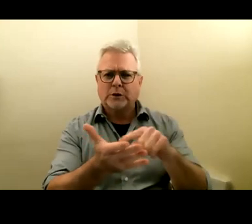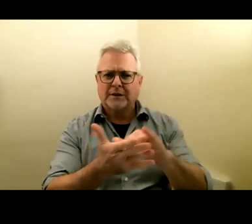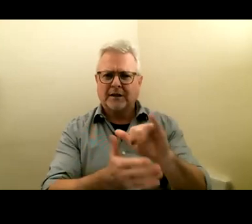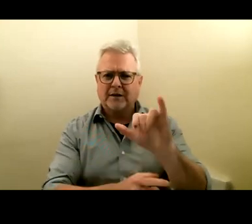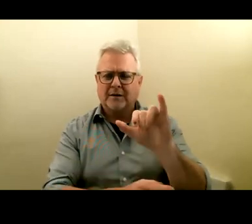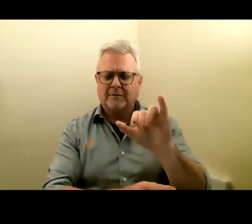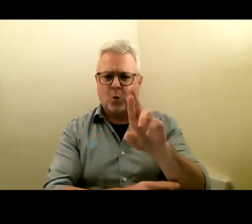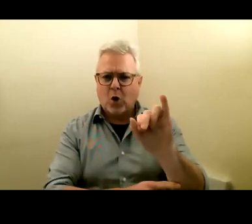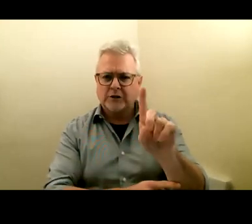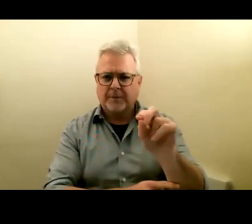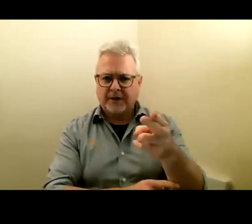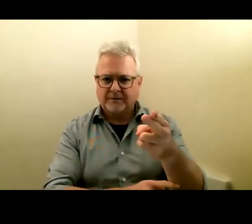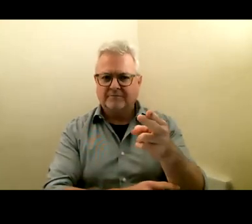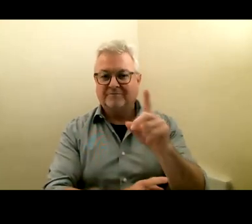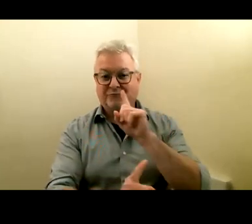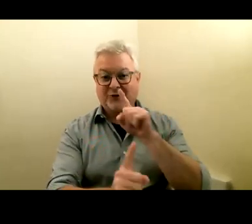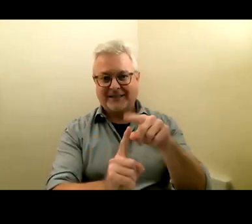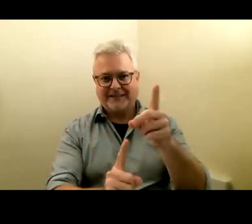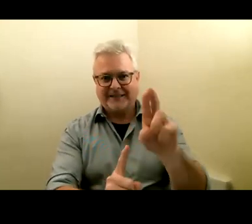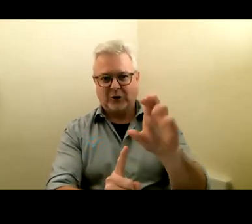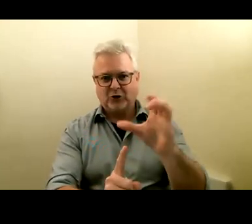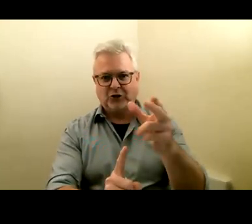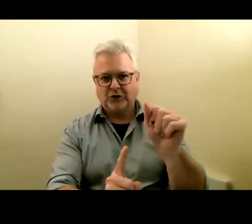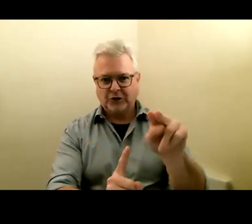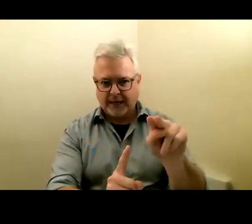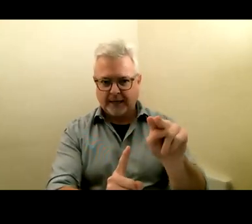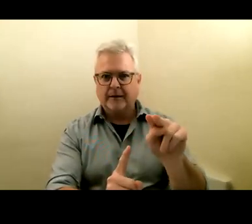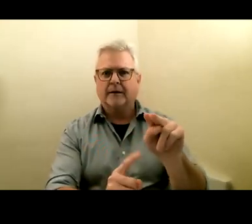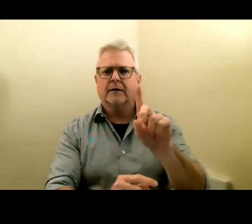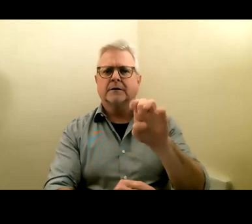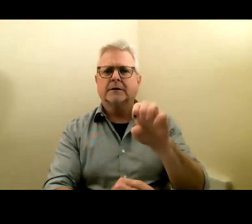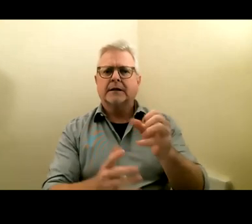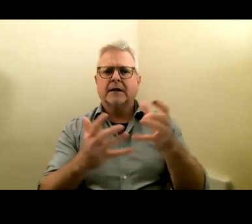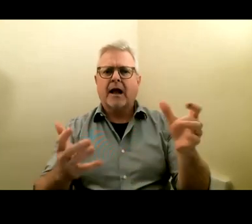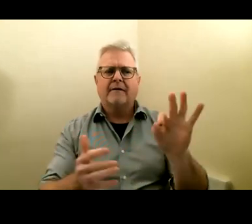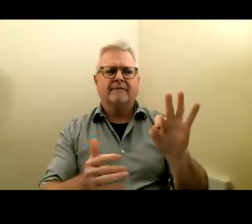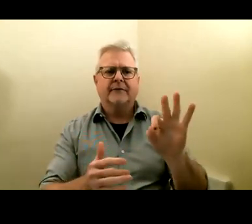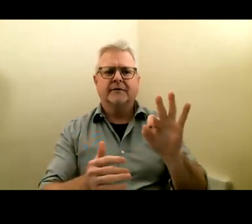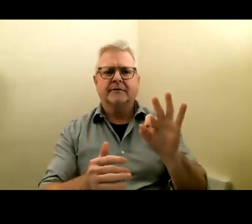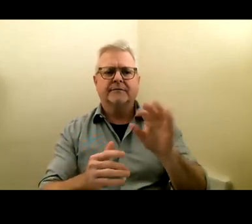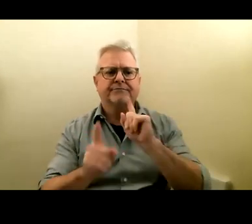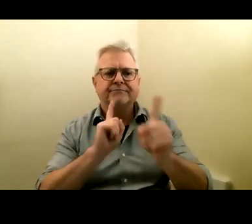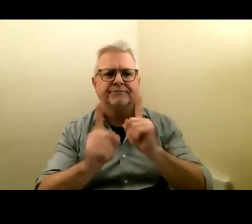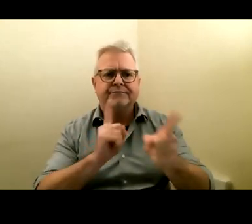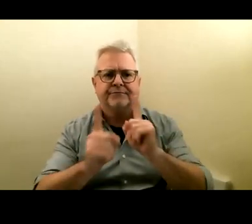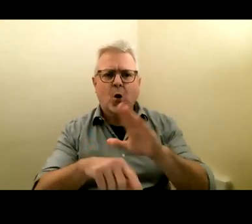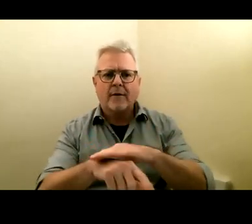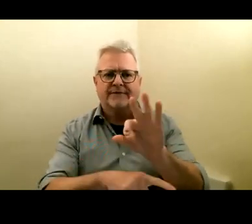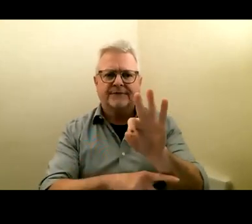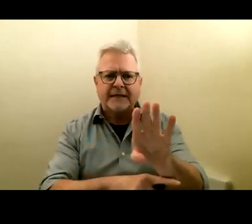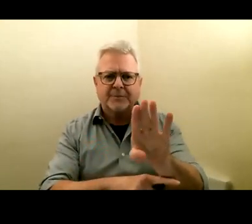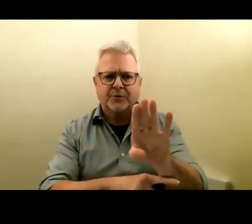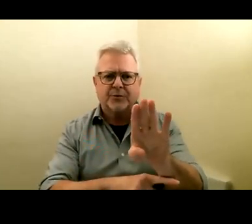community. I also, as I was speaking with them, I noticed with Dr. Chan that a lot of